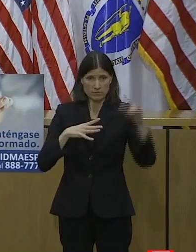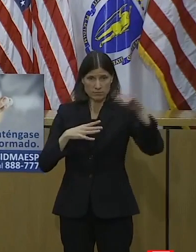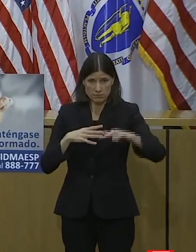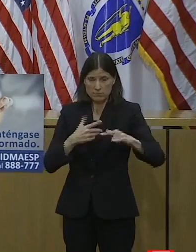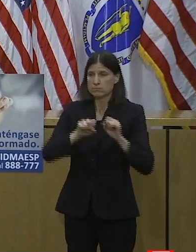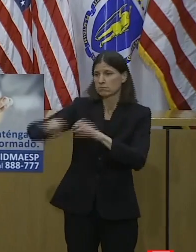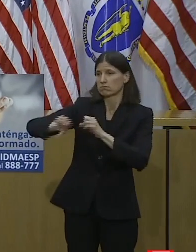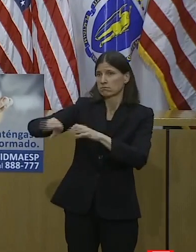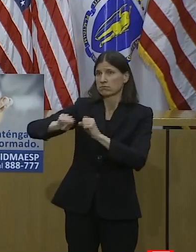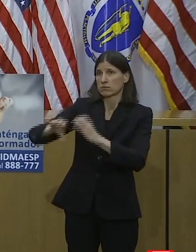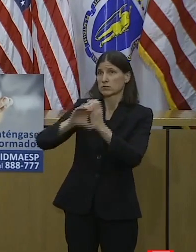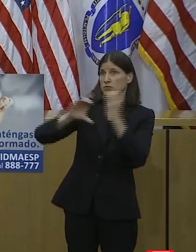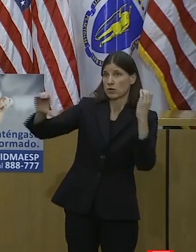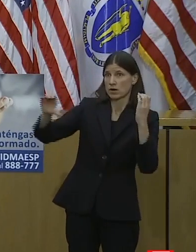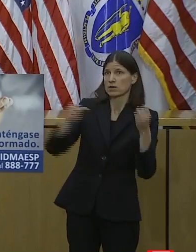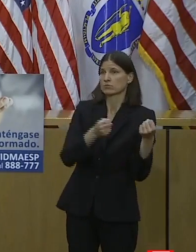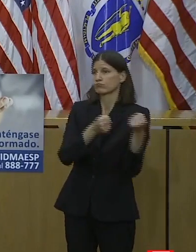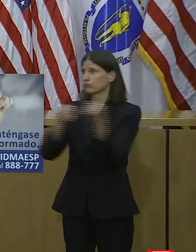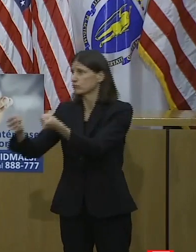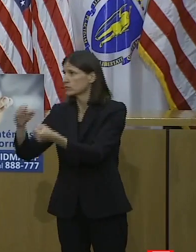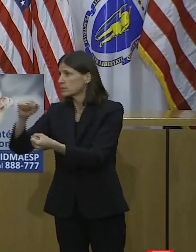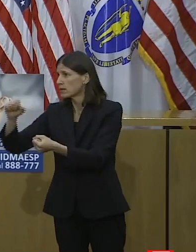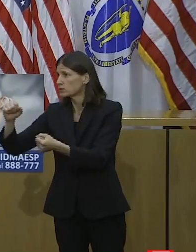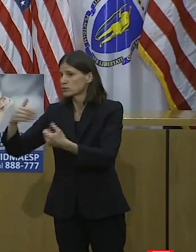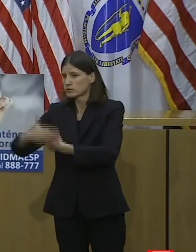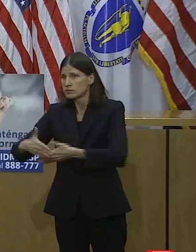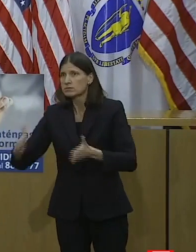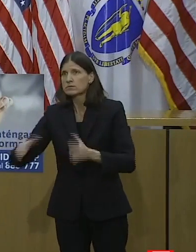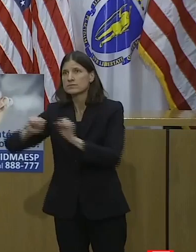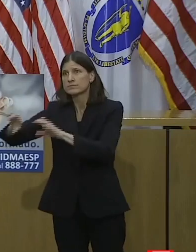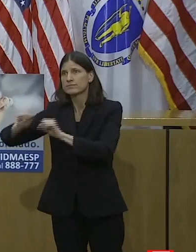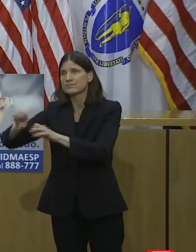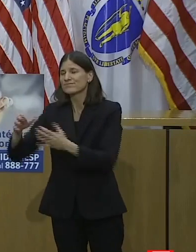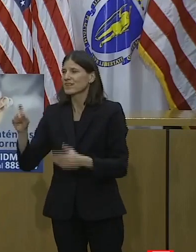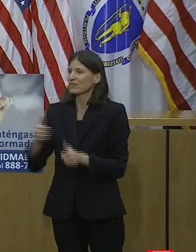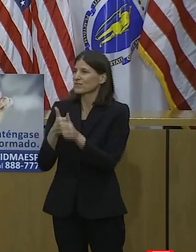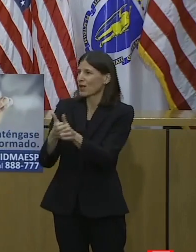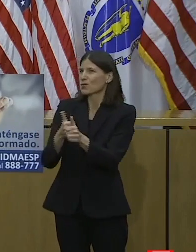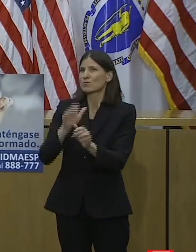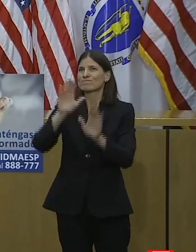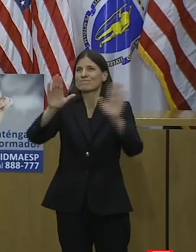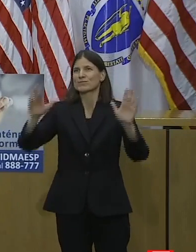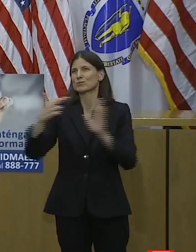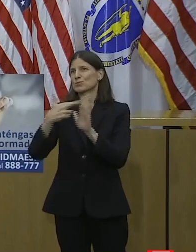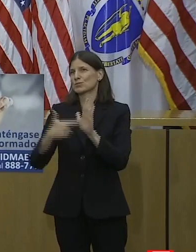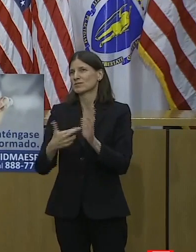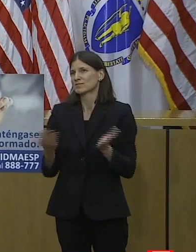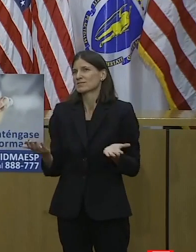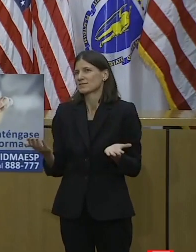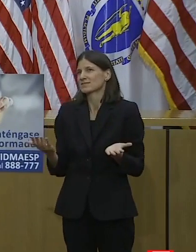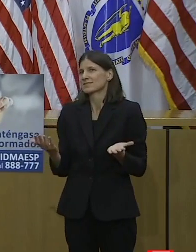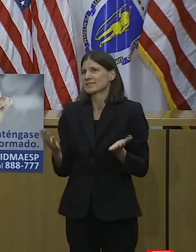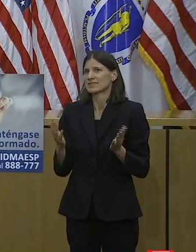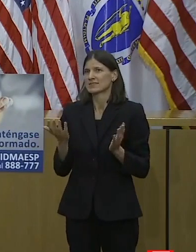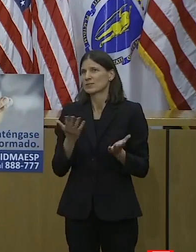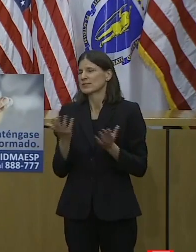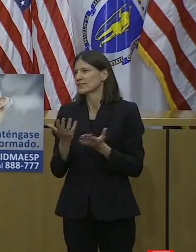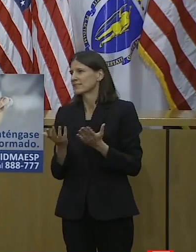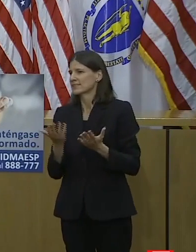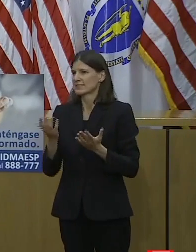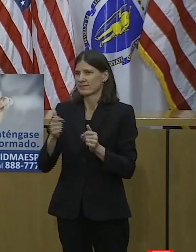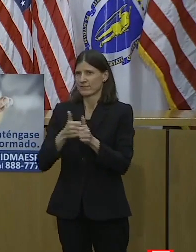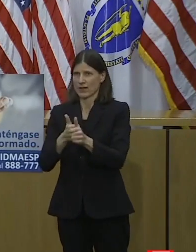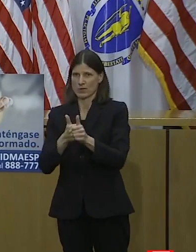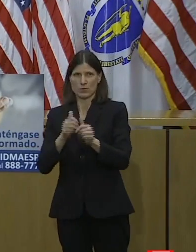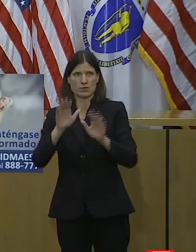little bit of a game of hopscotch. It's a really big game of hopscotch, but there's a lot of stuff that comes